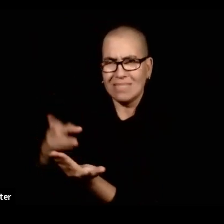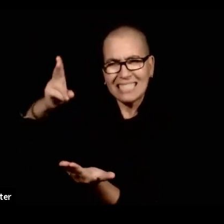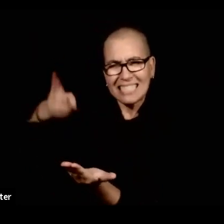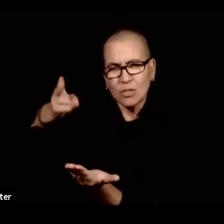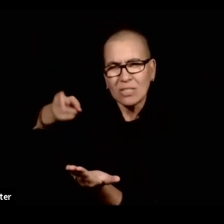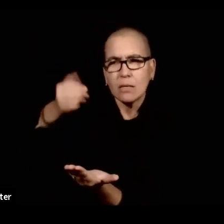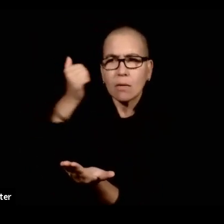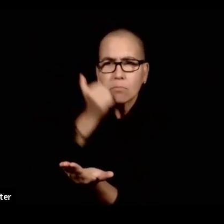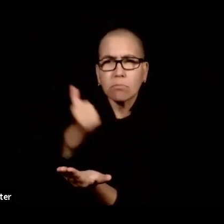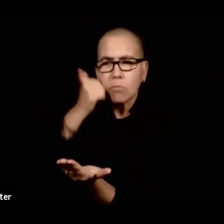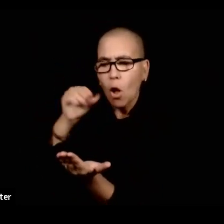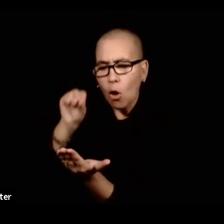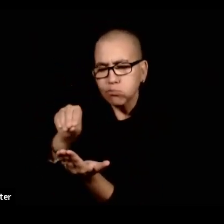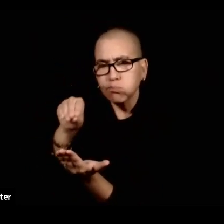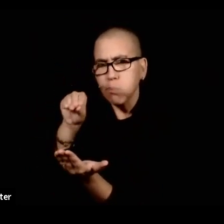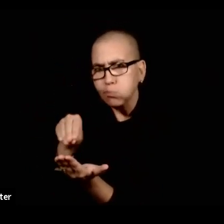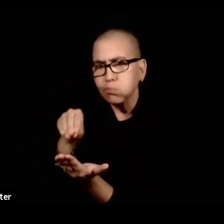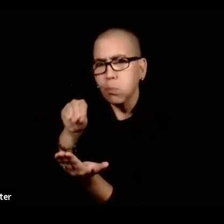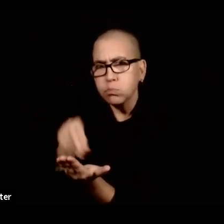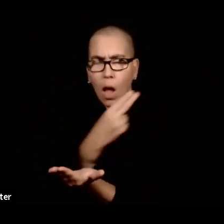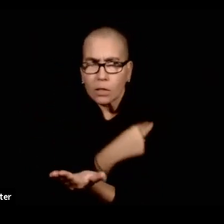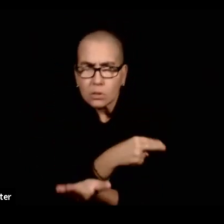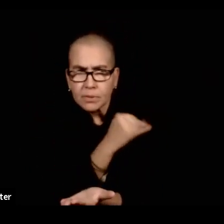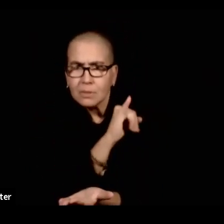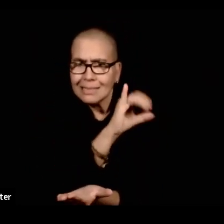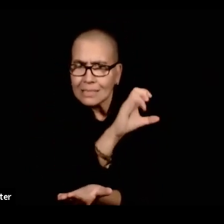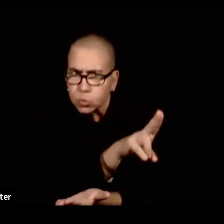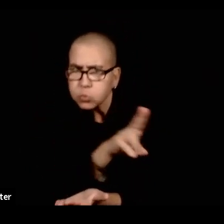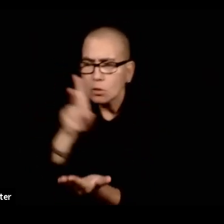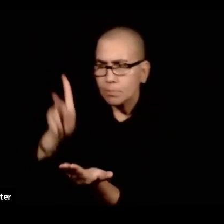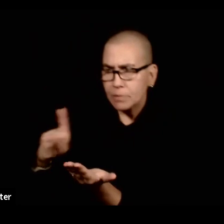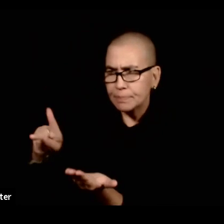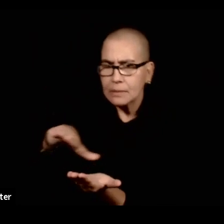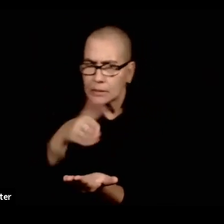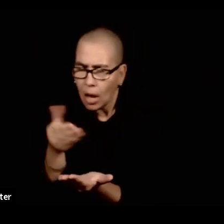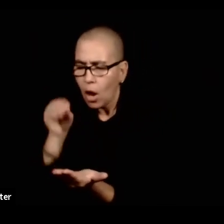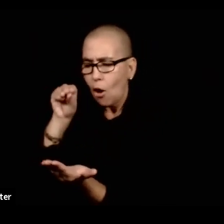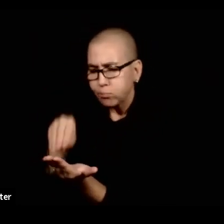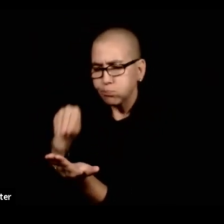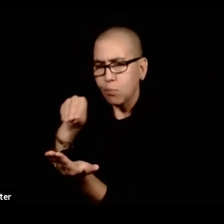might have been the case. I mean, we're not seeing, although I hesitate to make any